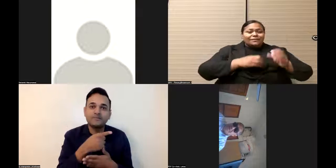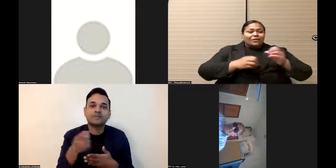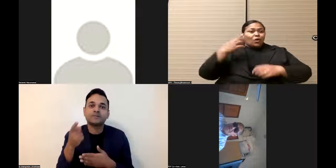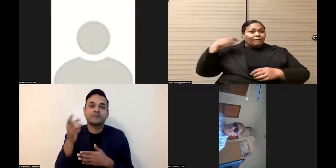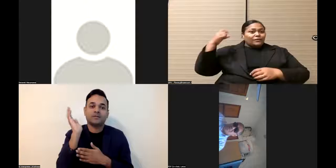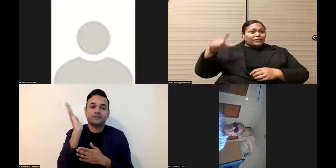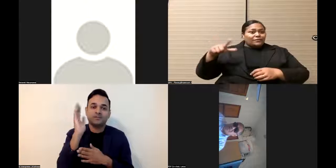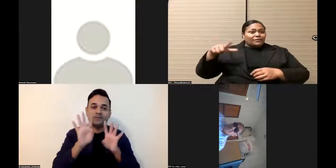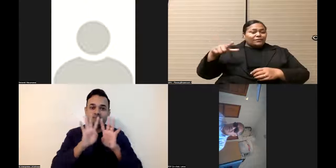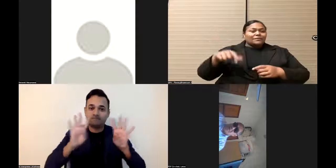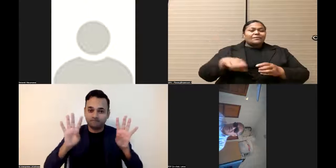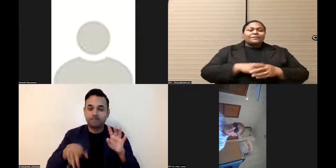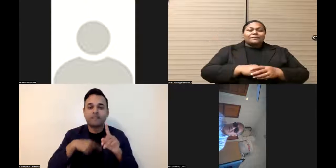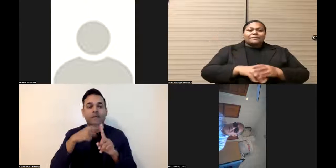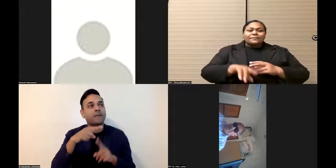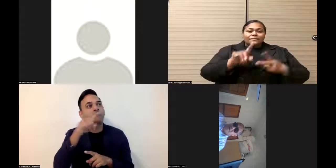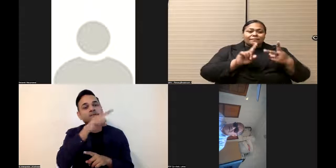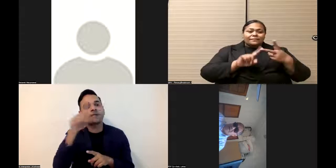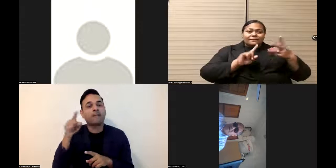partners in the process. But